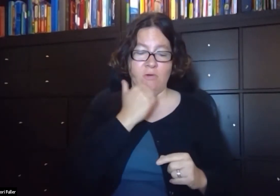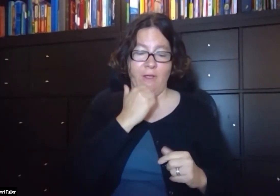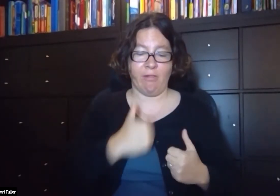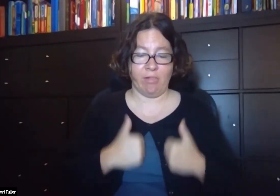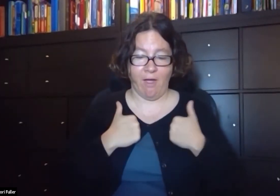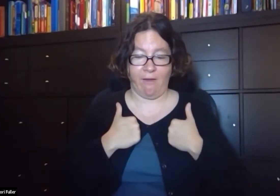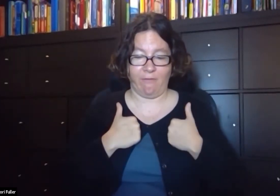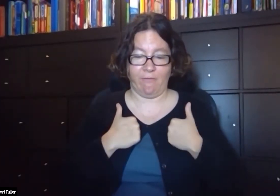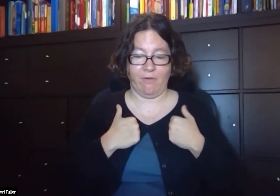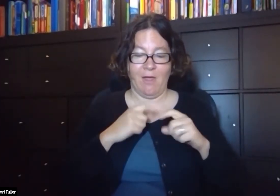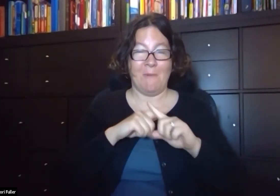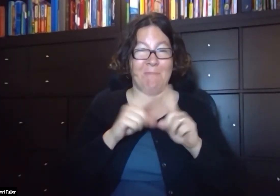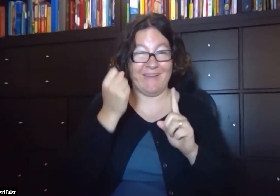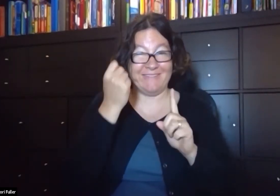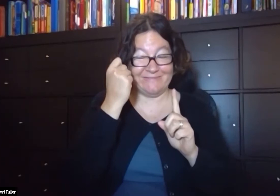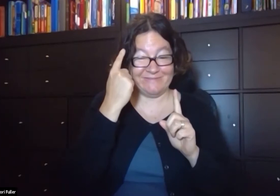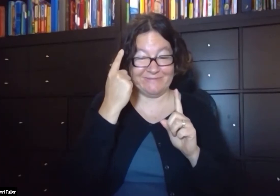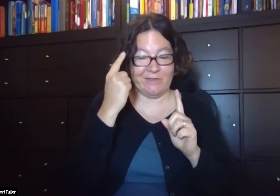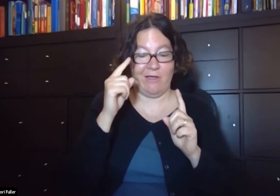that this law was then written,